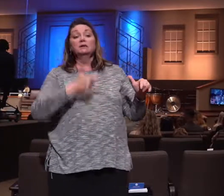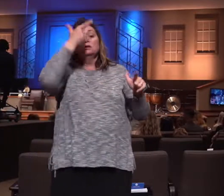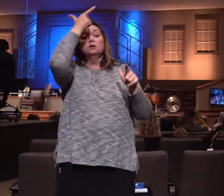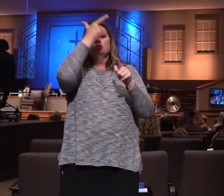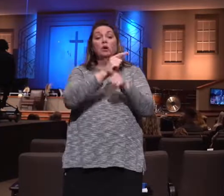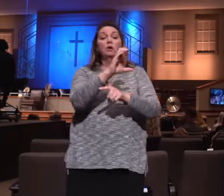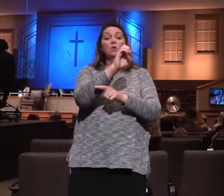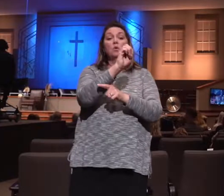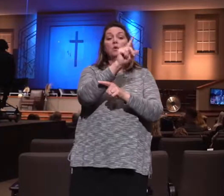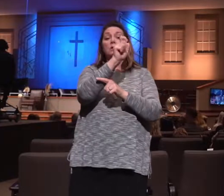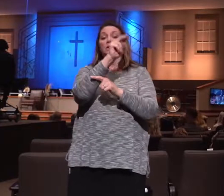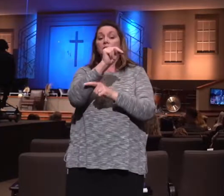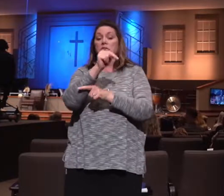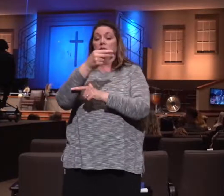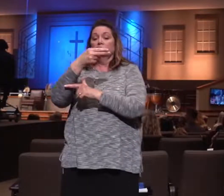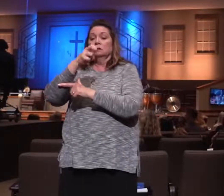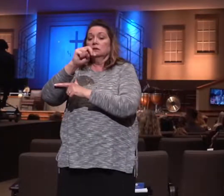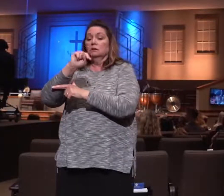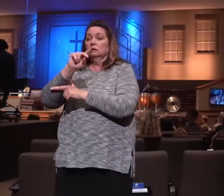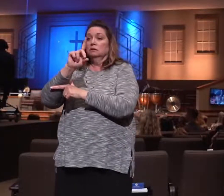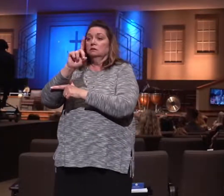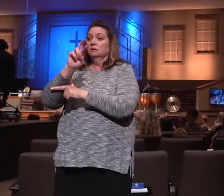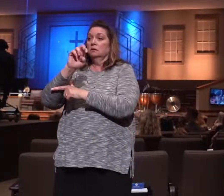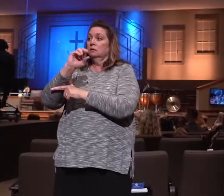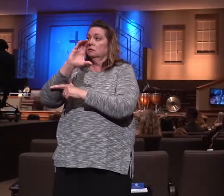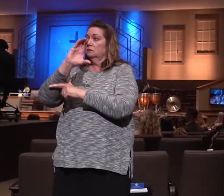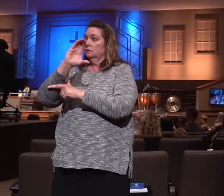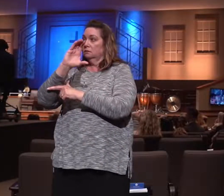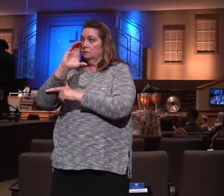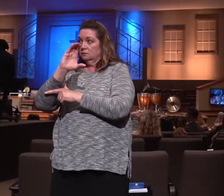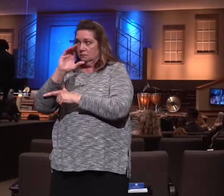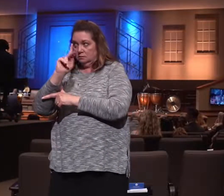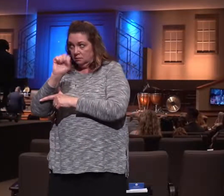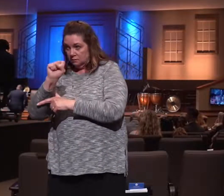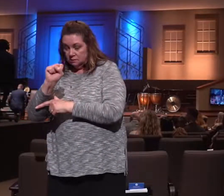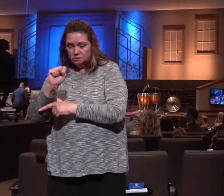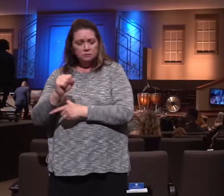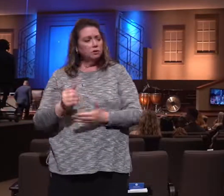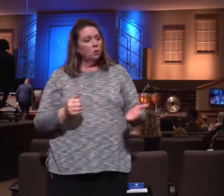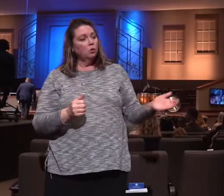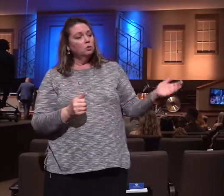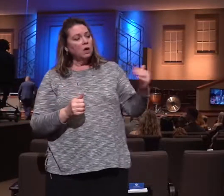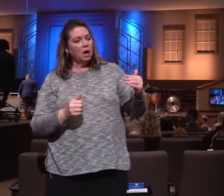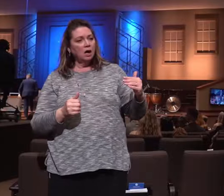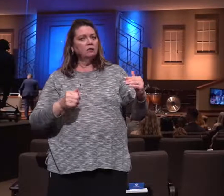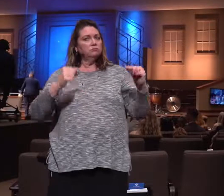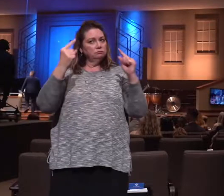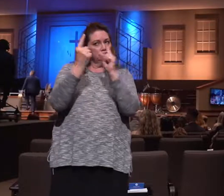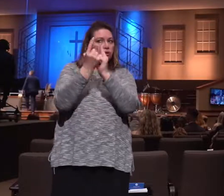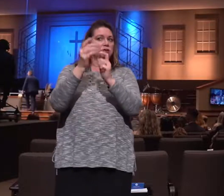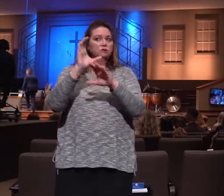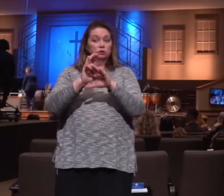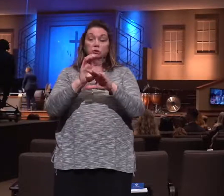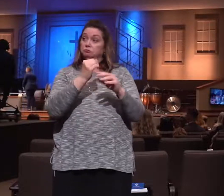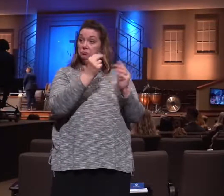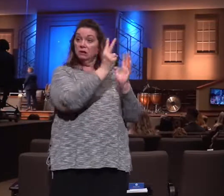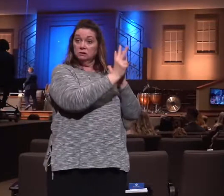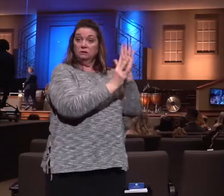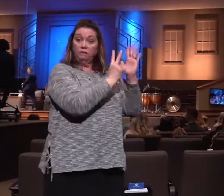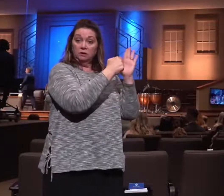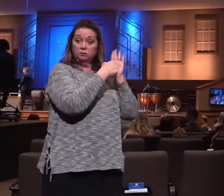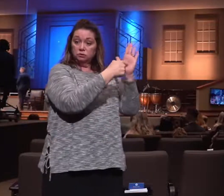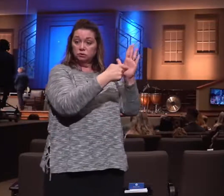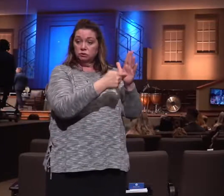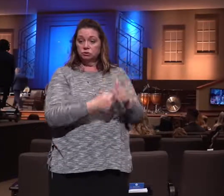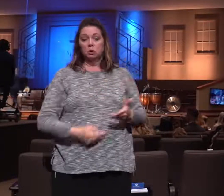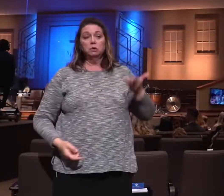Colin Hendricks. Brother Hendricks, if you'll come and just give a greeting to our church, and I believe you have a video for us to see. And here's